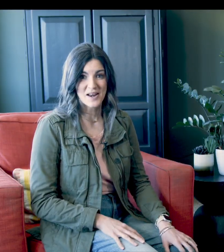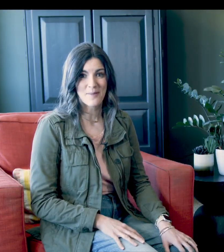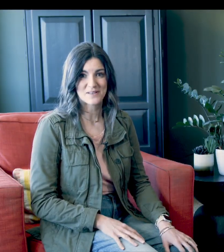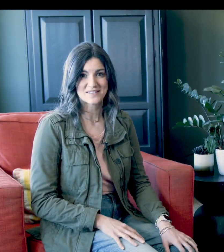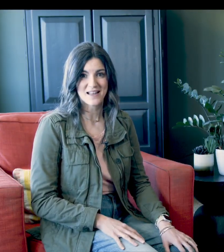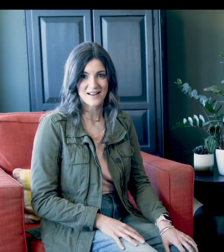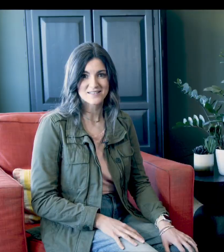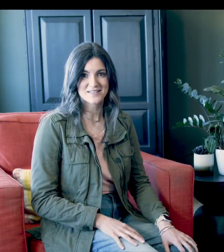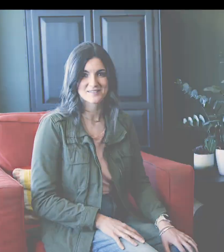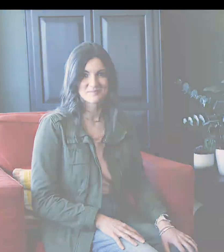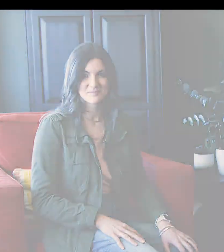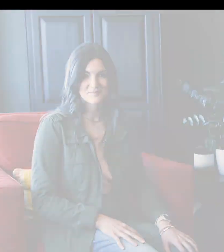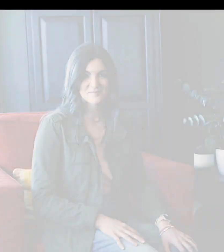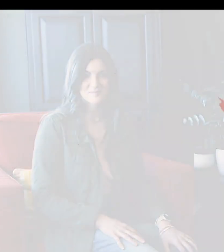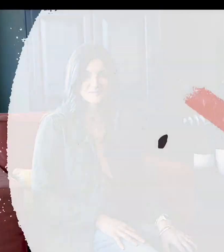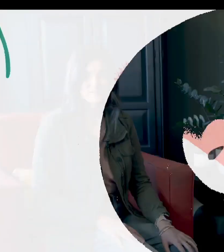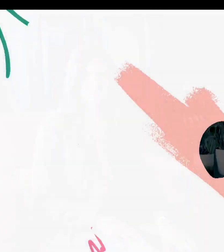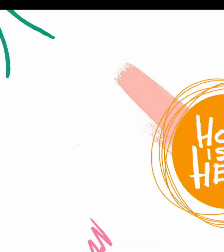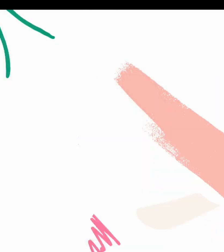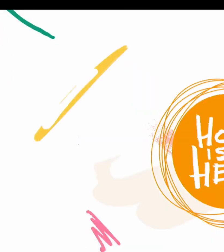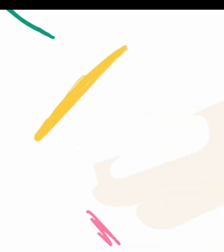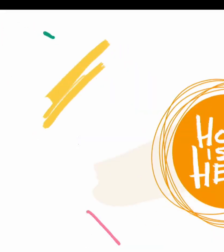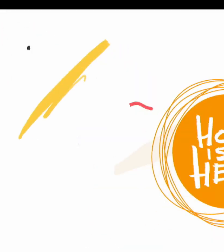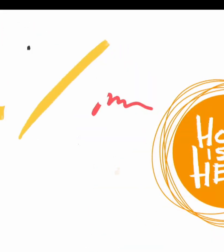see what happens next.